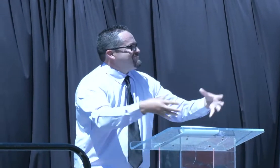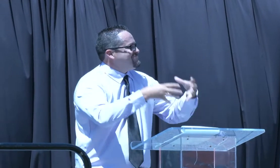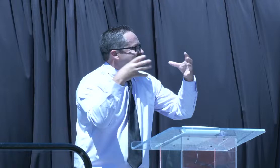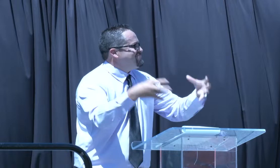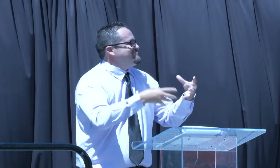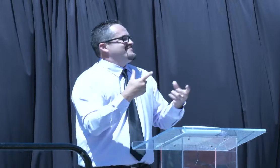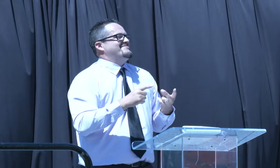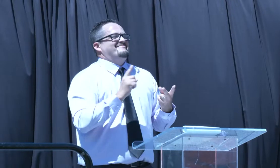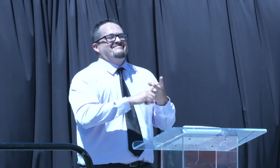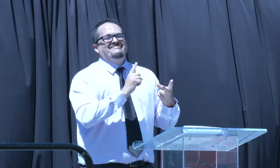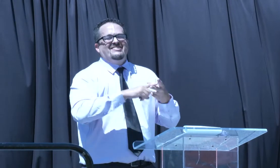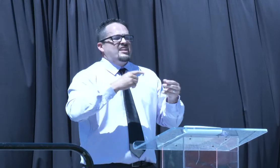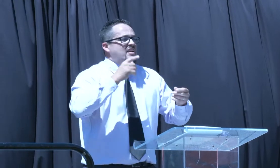Through family gatherings,